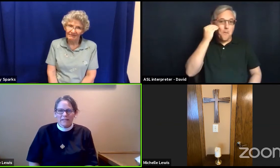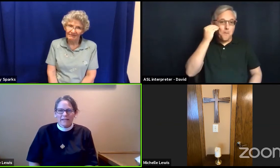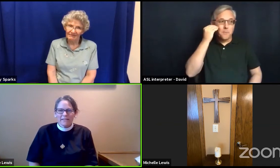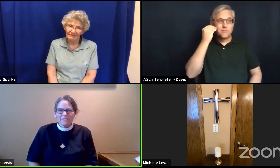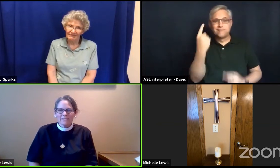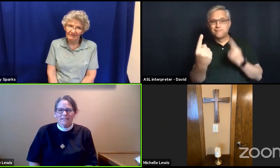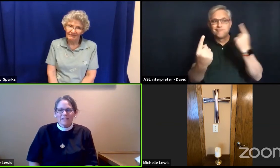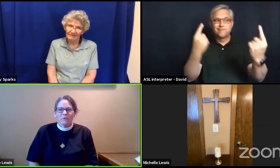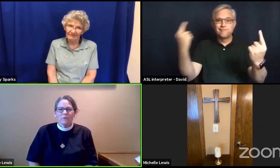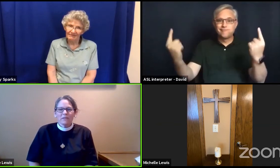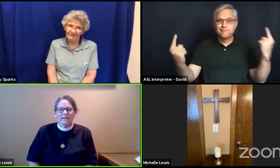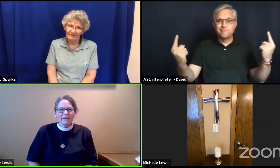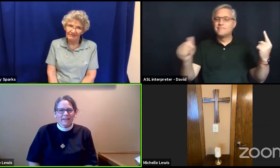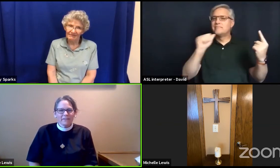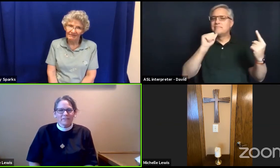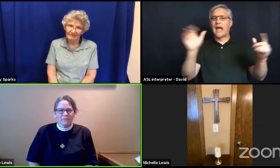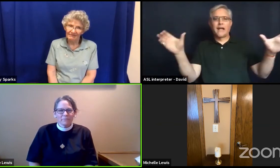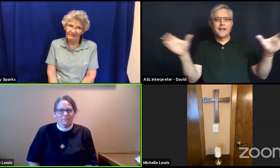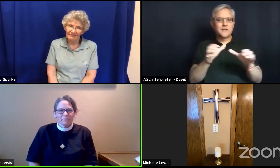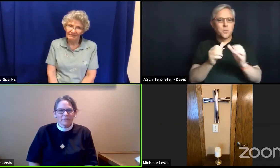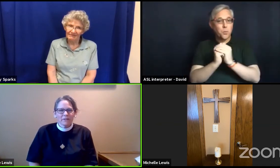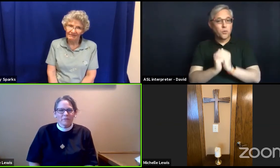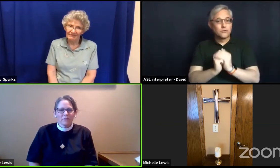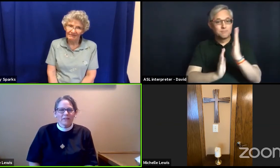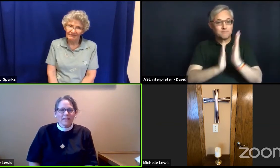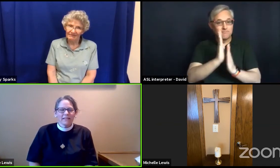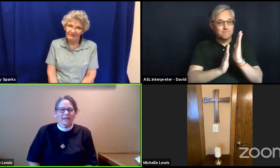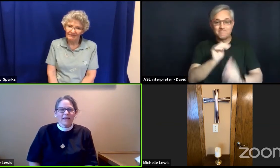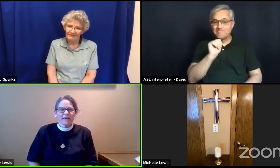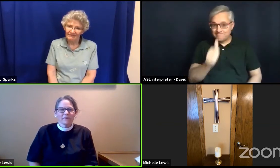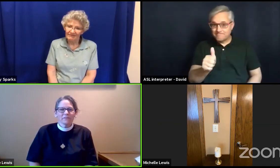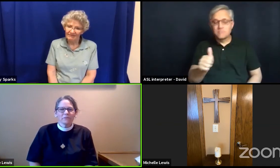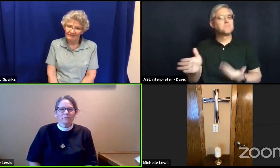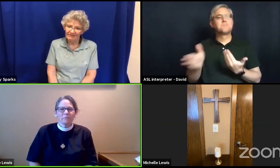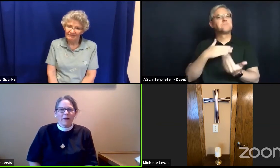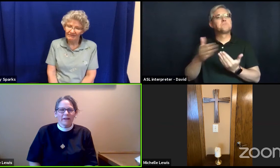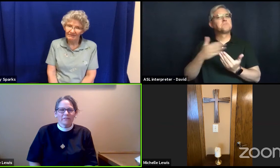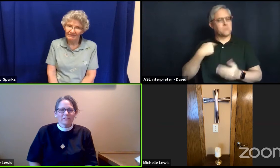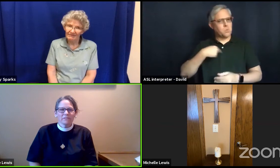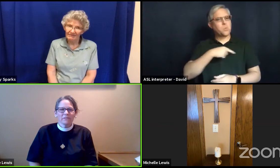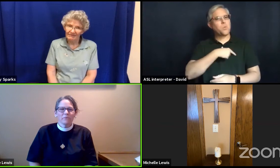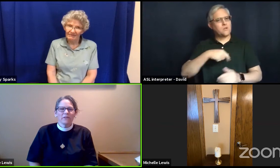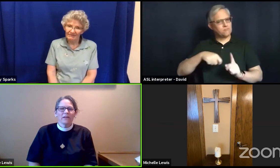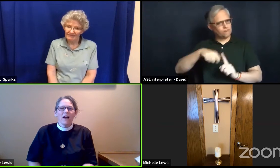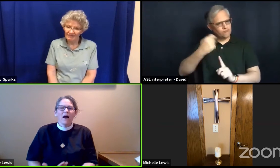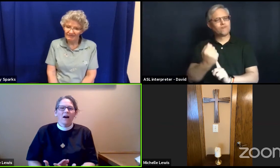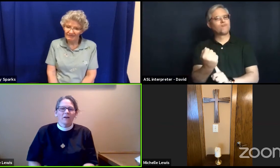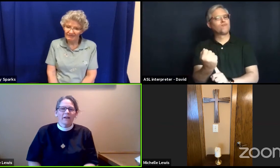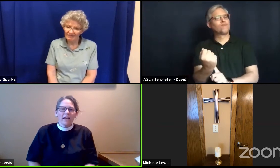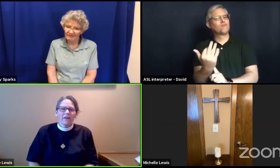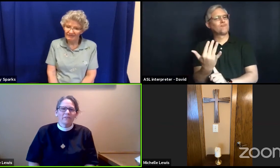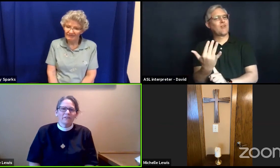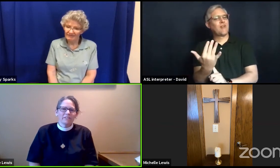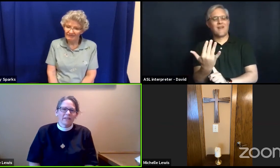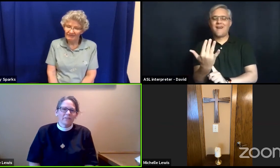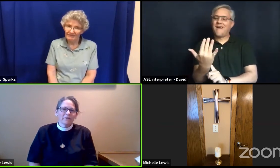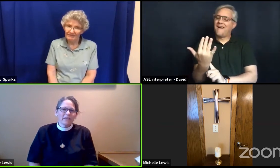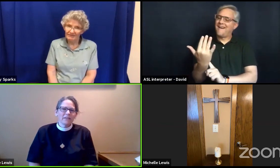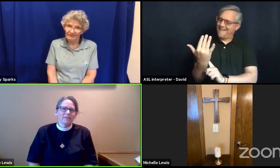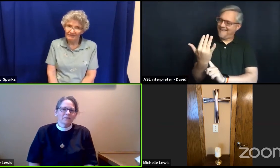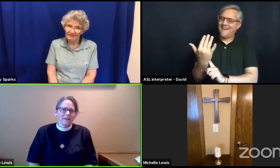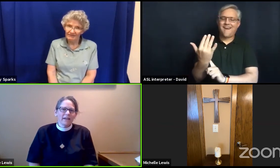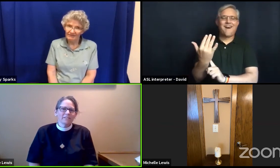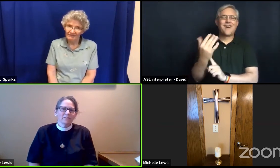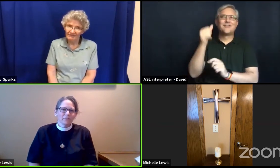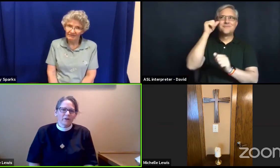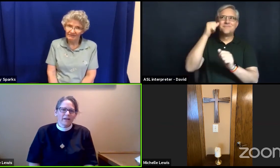one place, we light a candle. We light that candle to remind ourselves that we are gathered together in